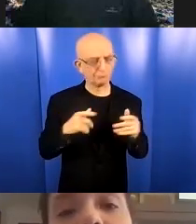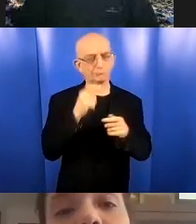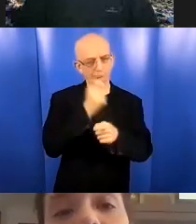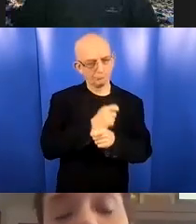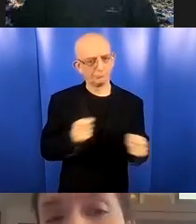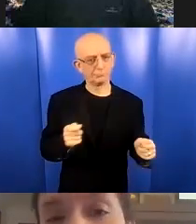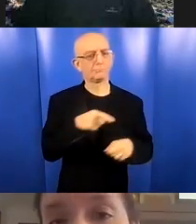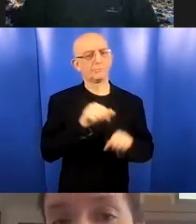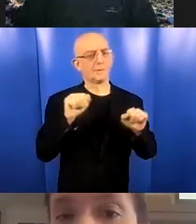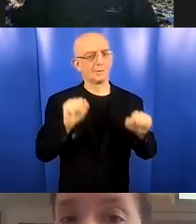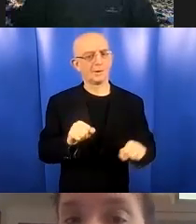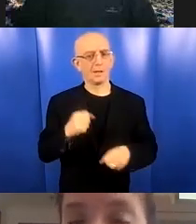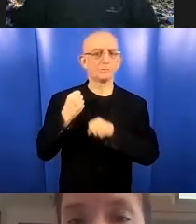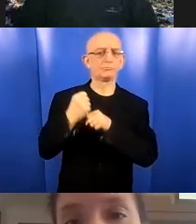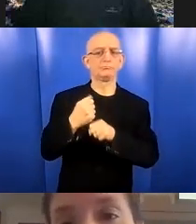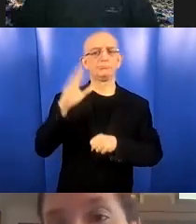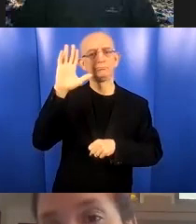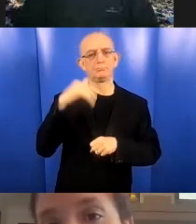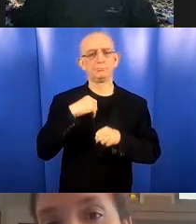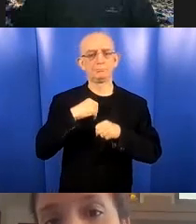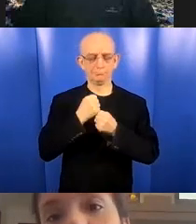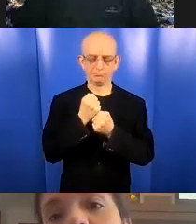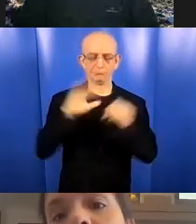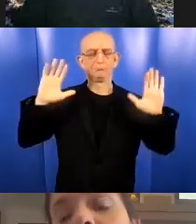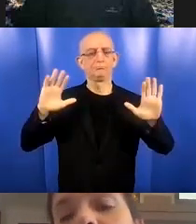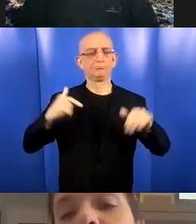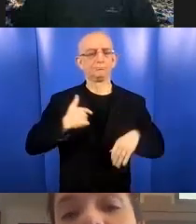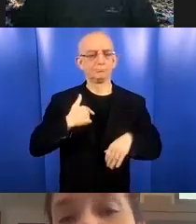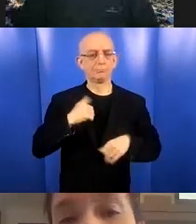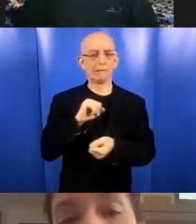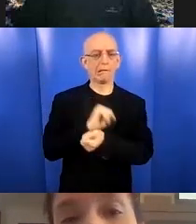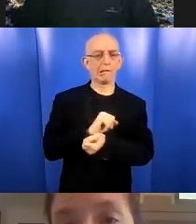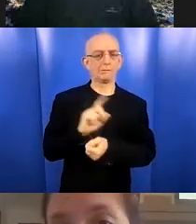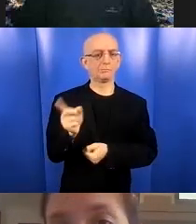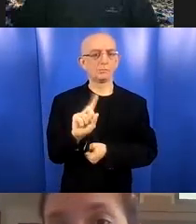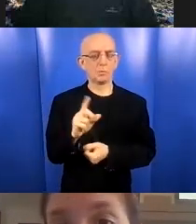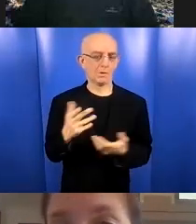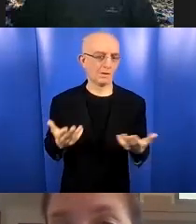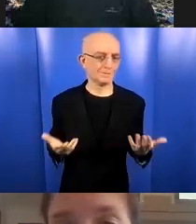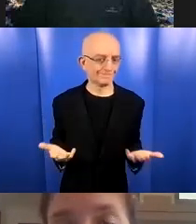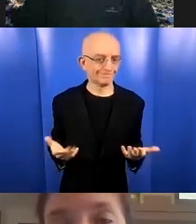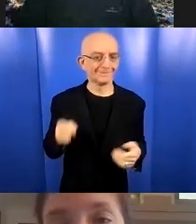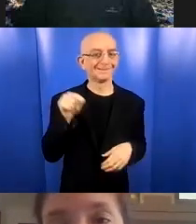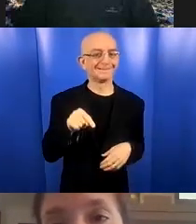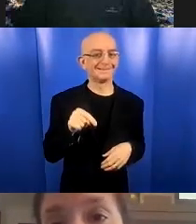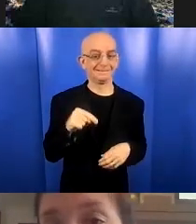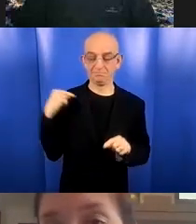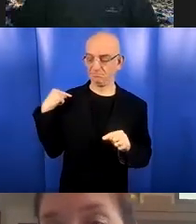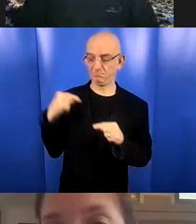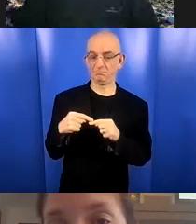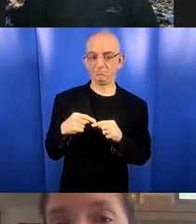And so in the past year, in the past 2 years really, we can't really talk about civic space without talking